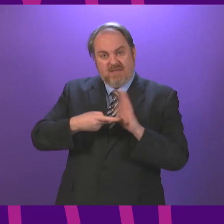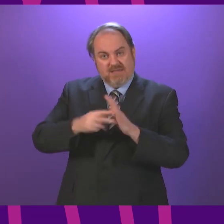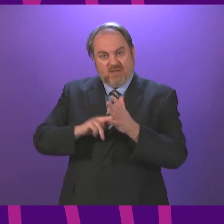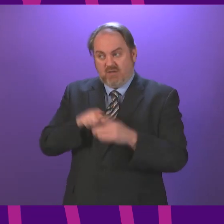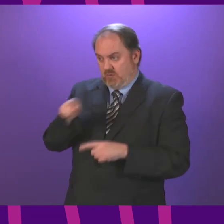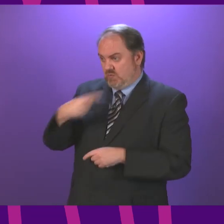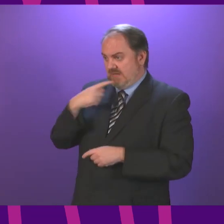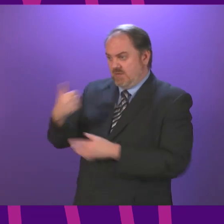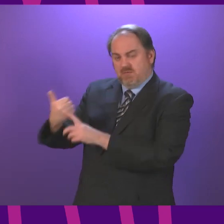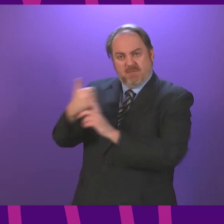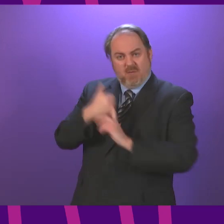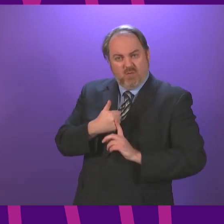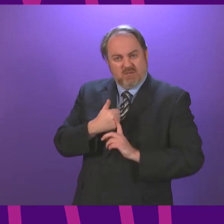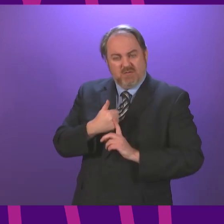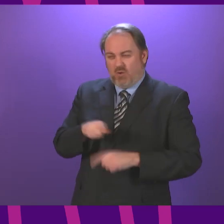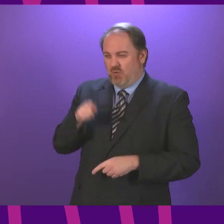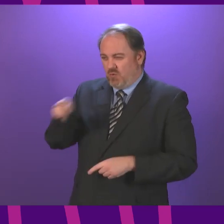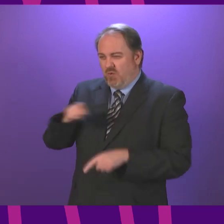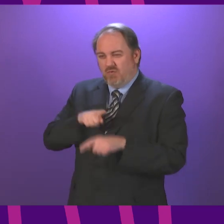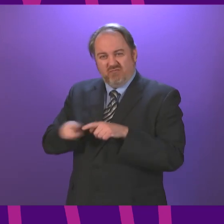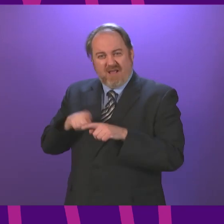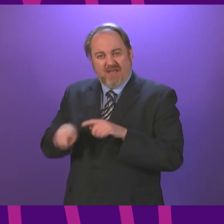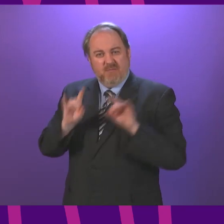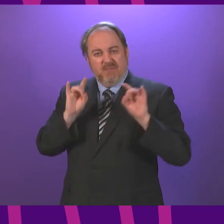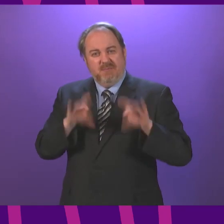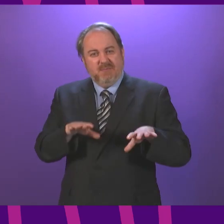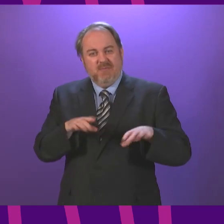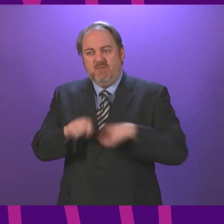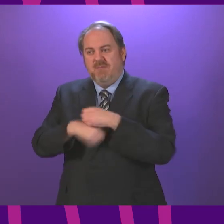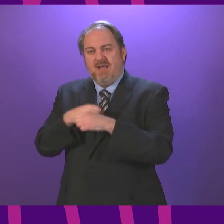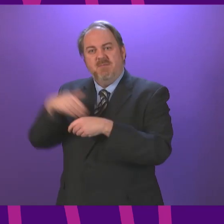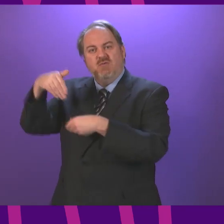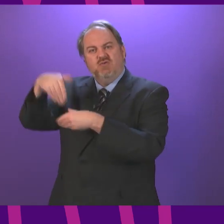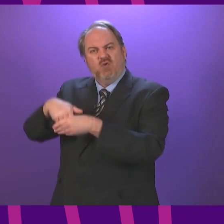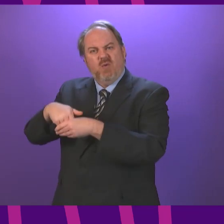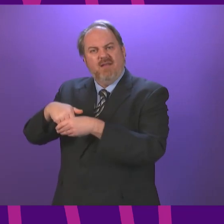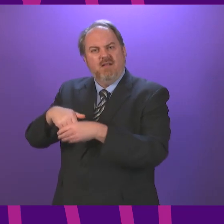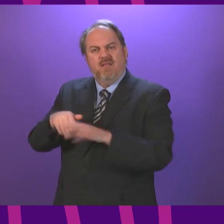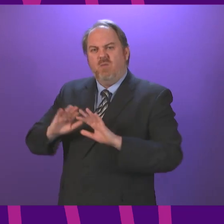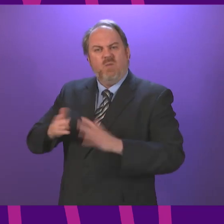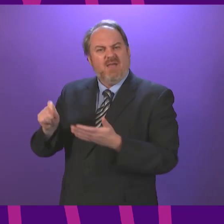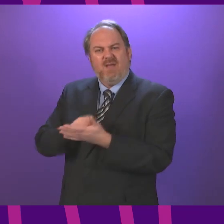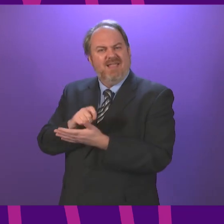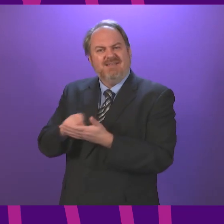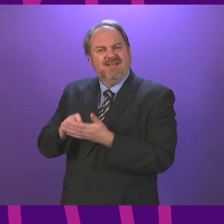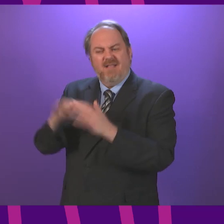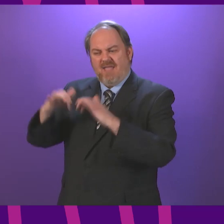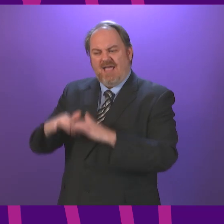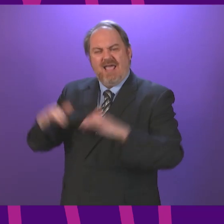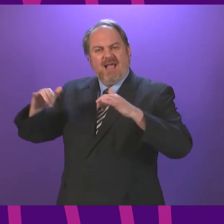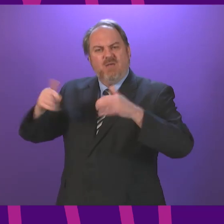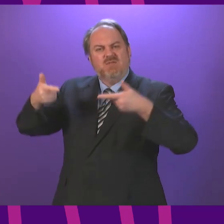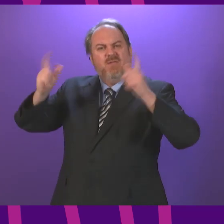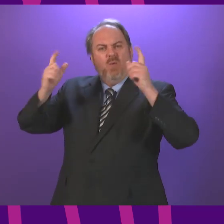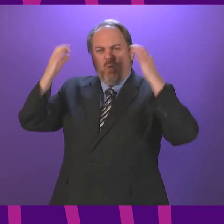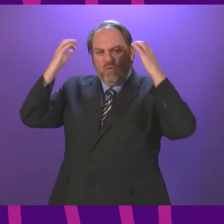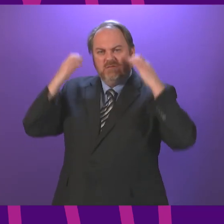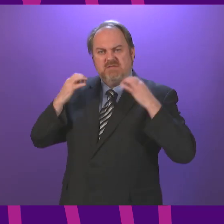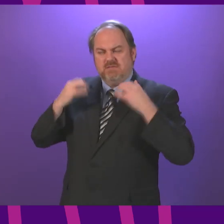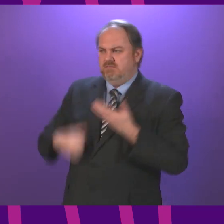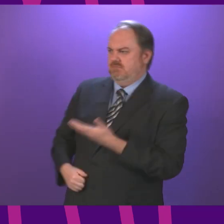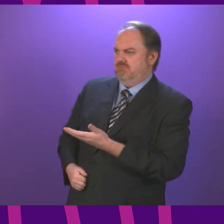democratic institution that she is about to depart to take up a seat in the unelected House of Lords. I think people